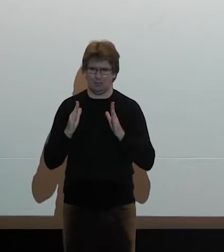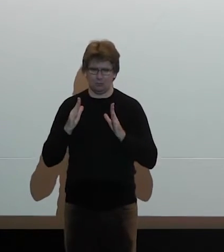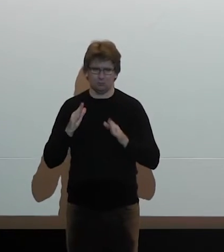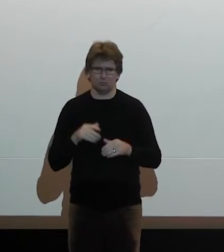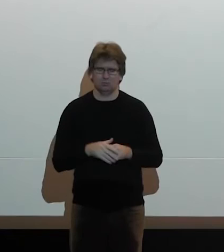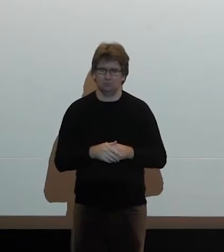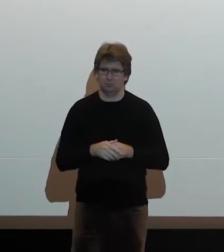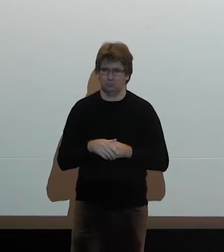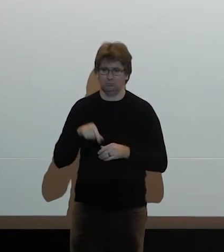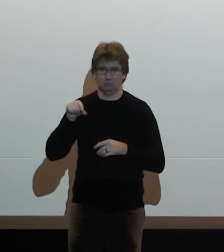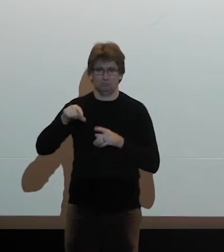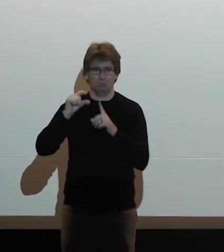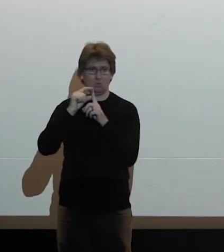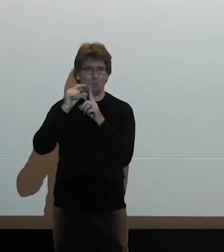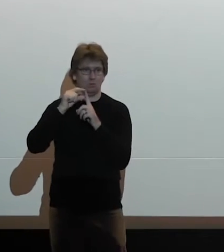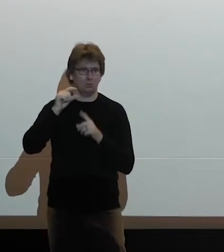Bleak House.